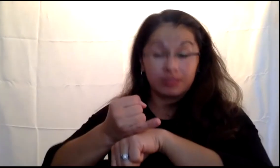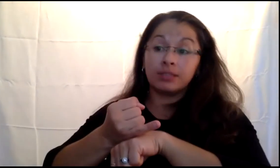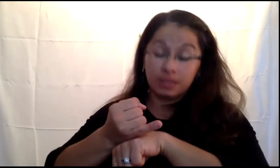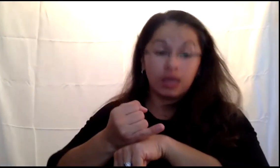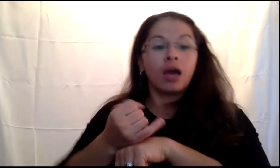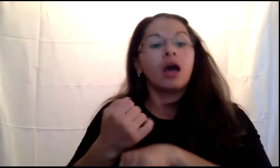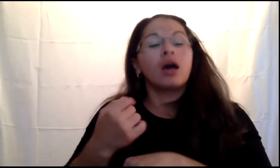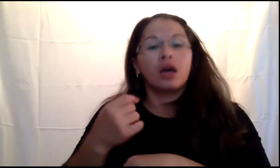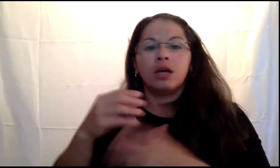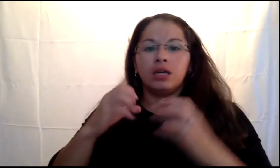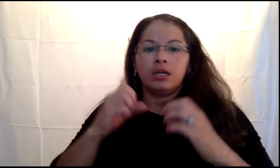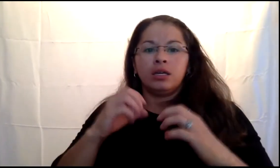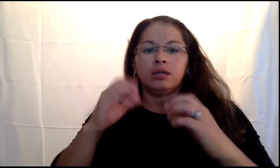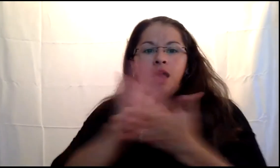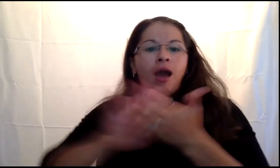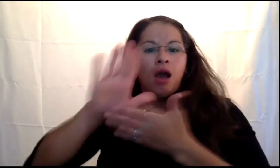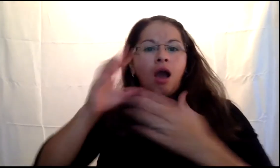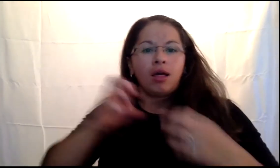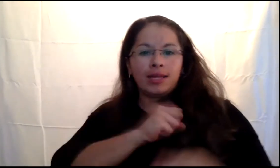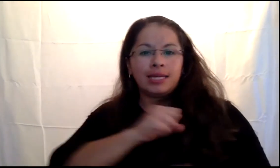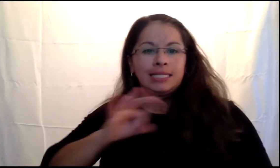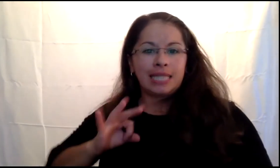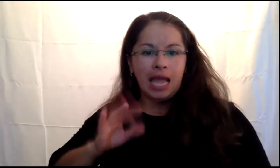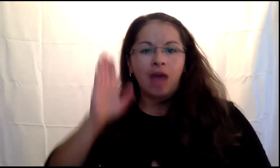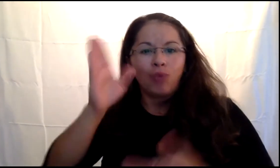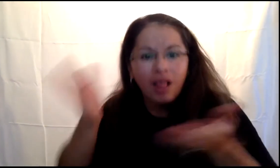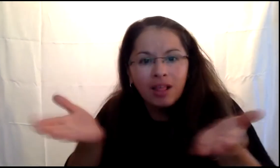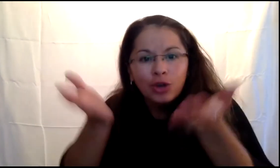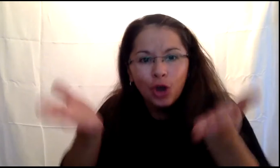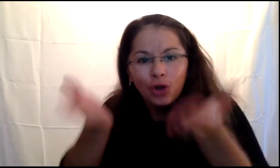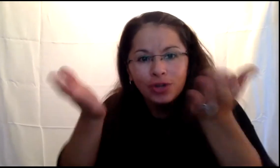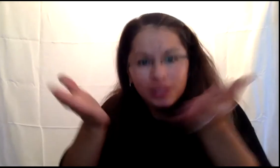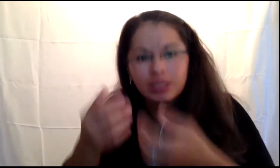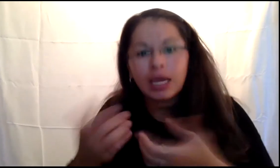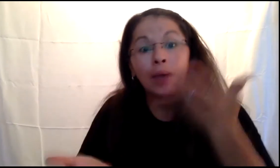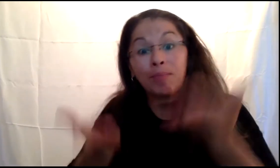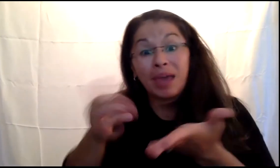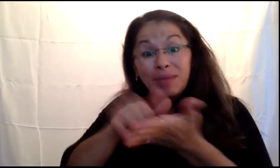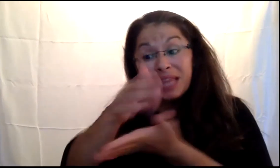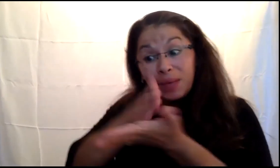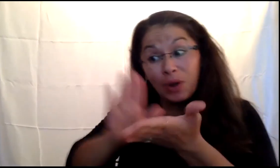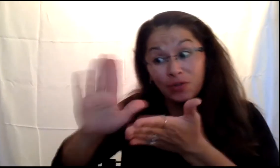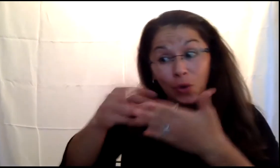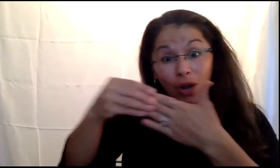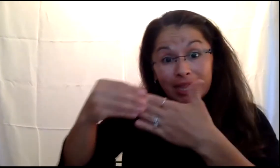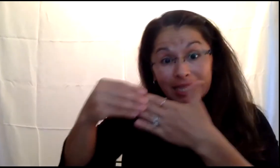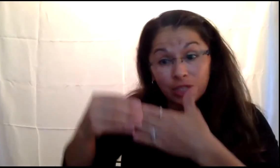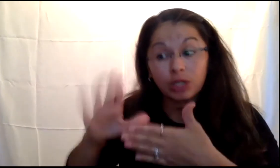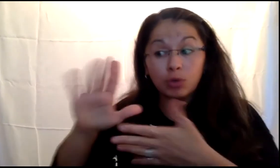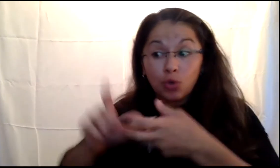and that's part of what you bring to our campus, right? So that's part of your leadership, who you are, your advocacy, your